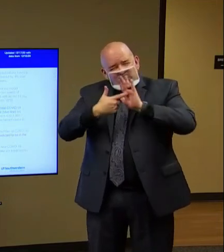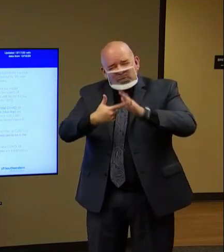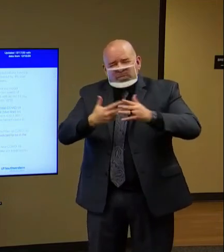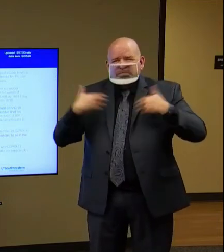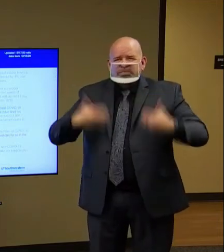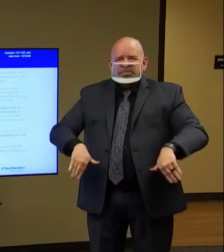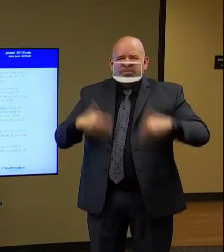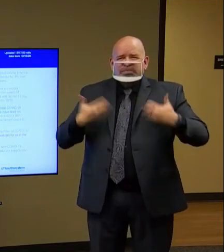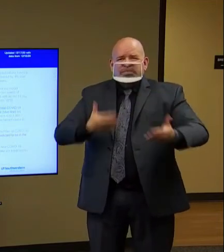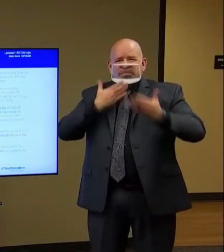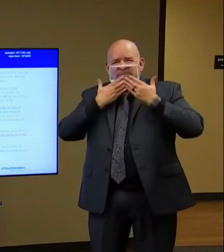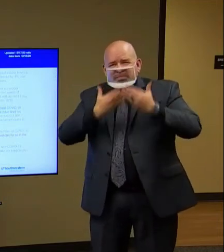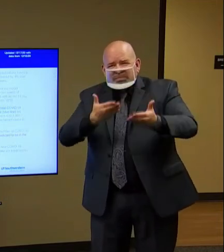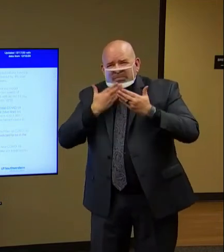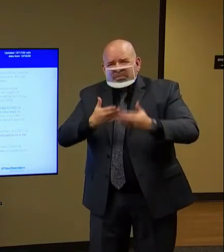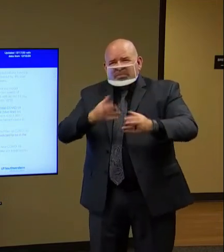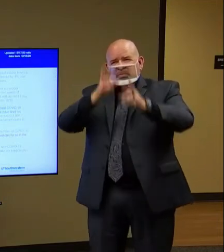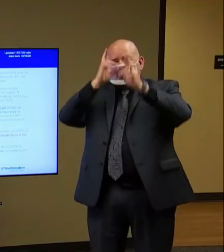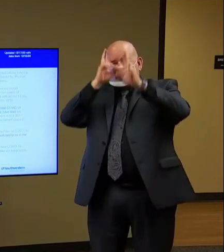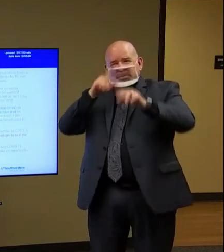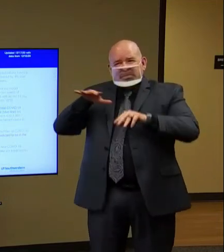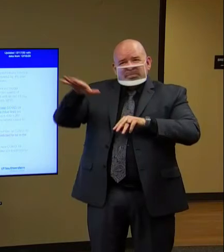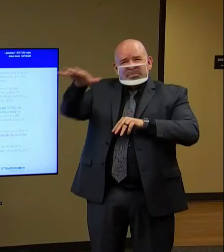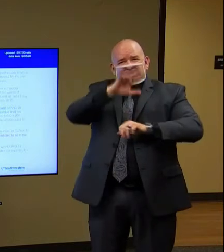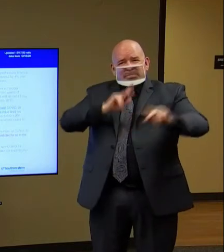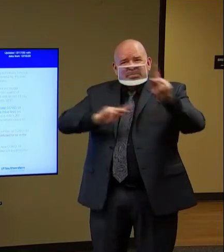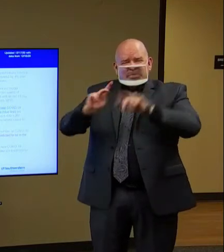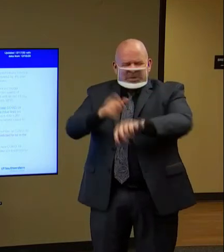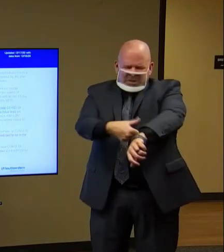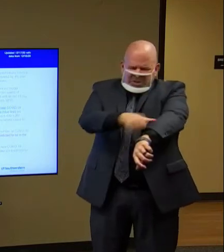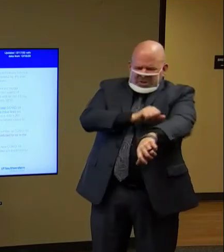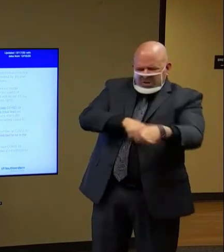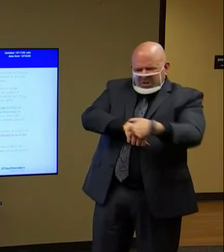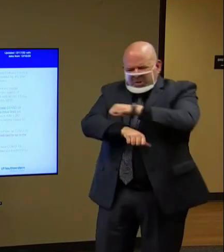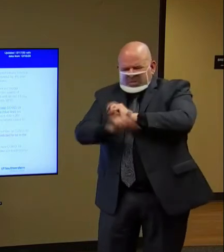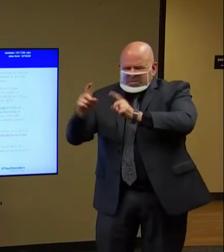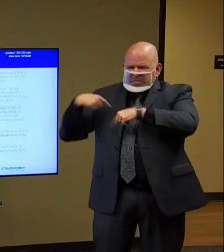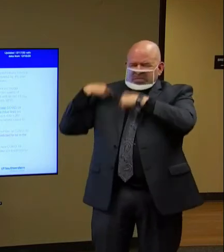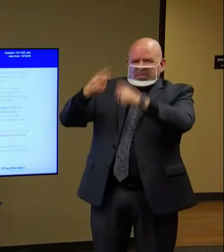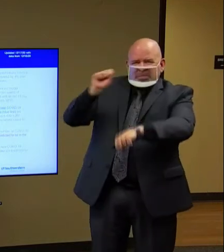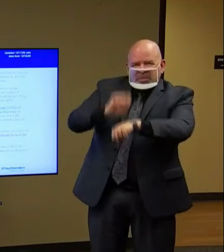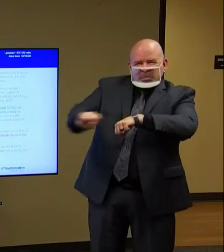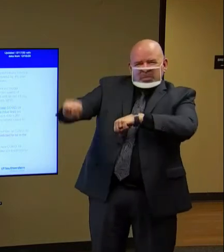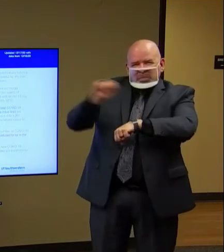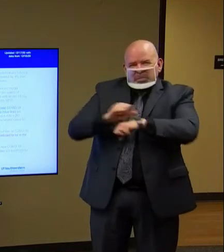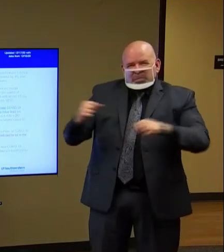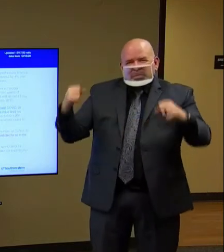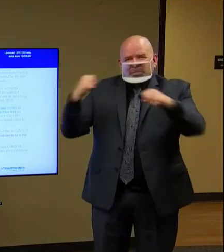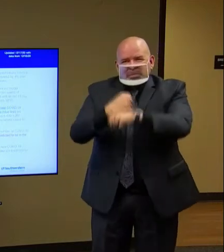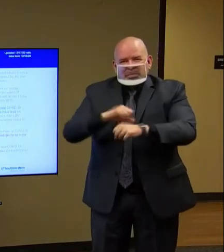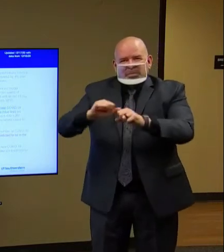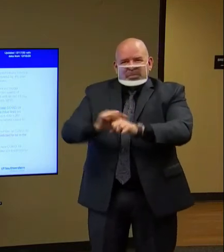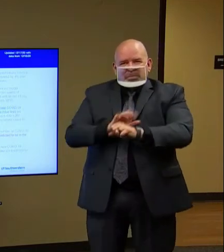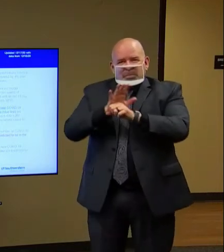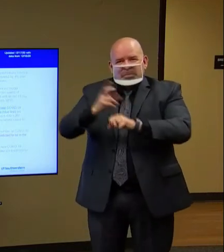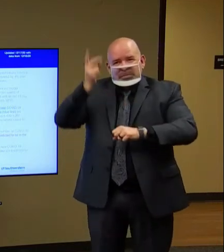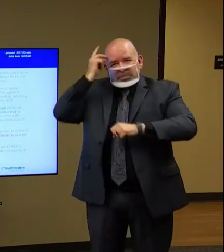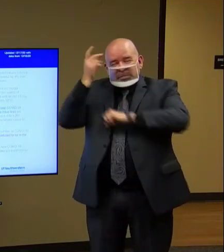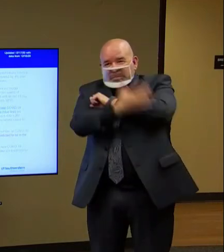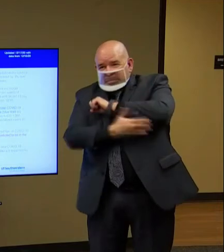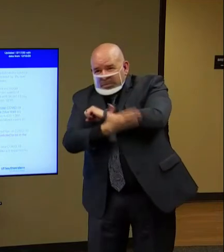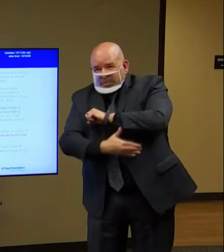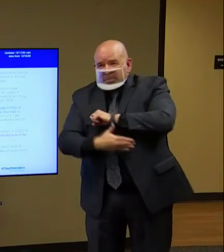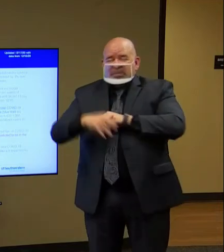stepped up, the healthcare heroes, the first responders, our Dallas County and city staffs who've stepped up to keep us